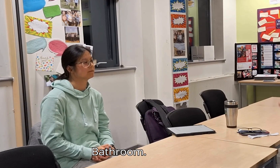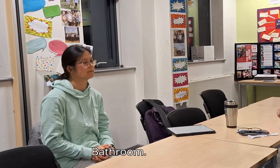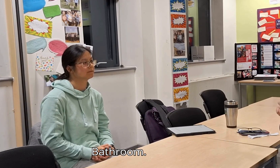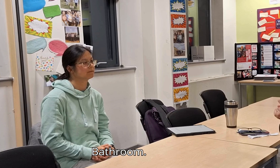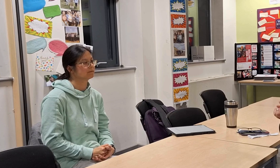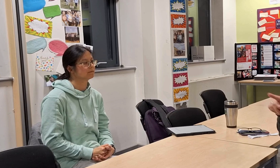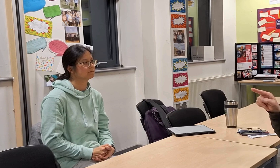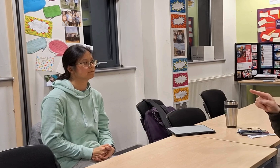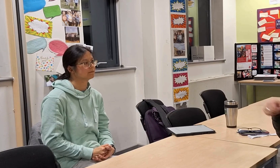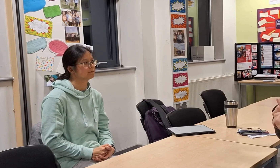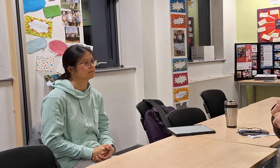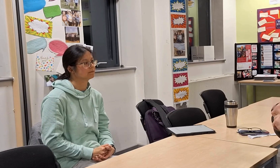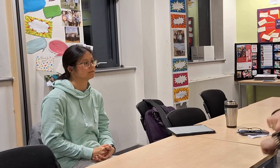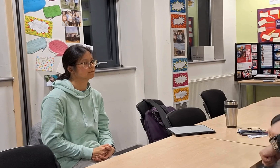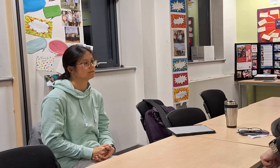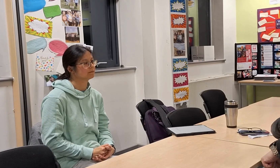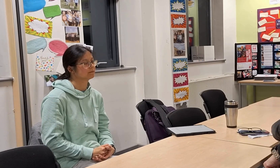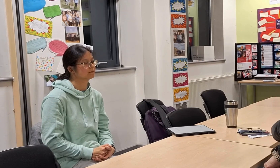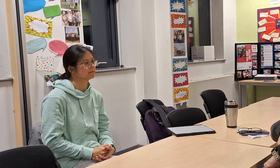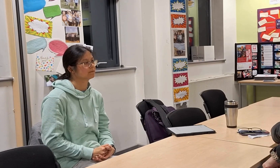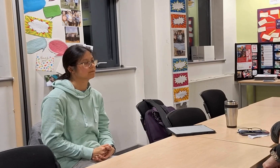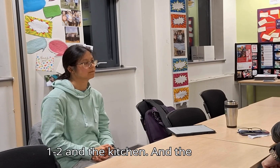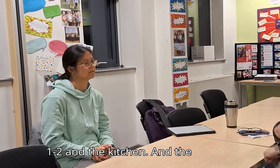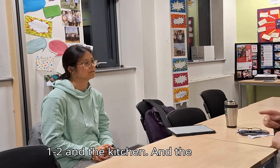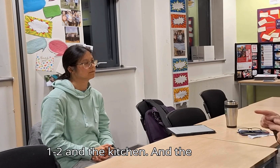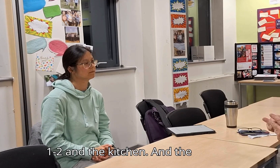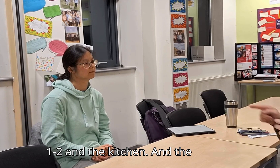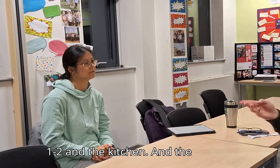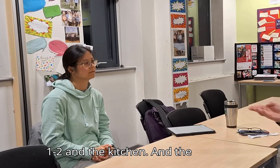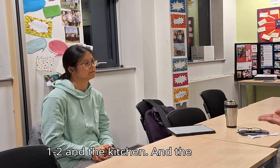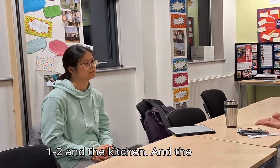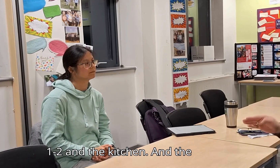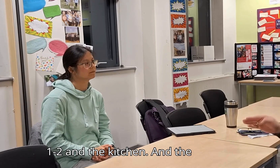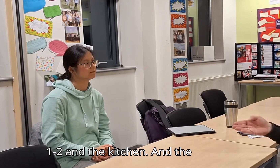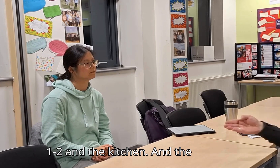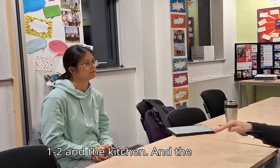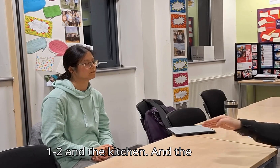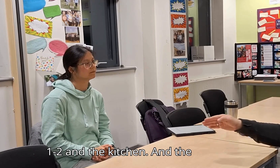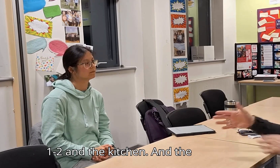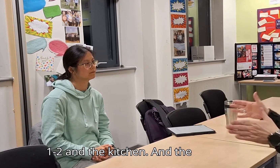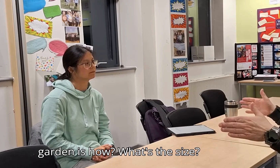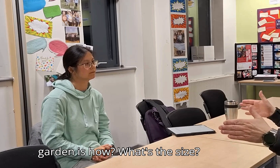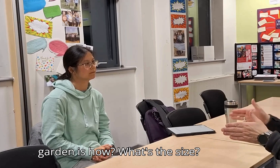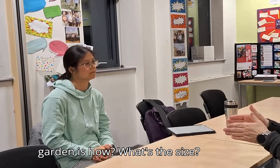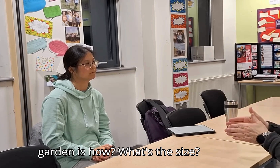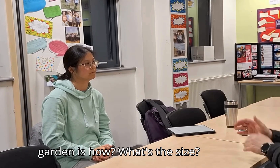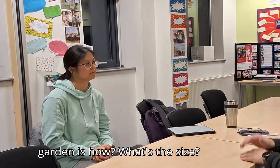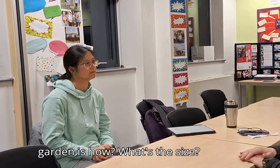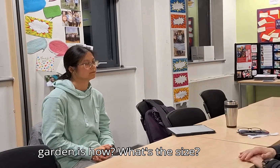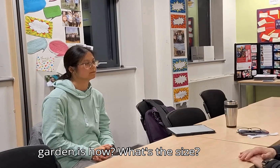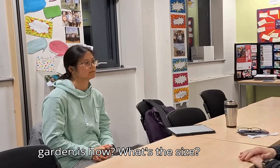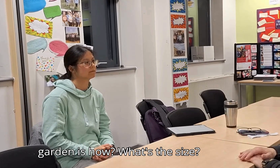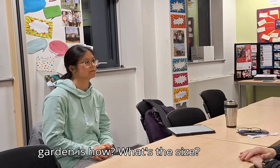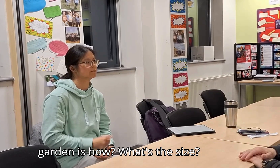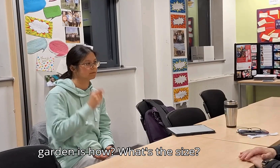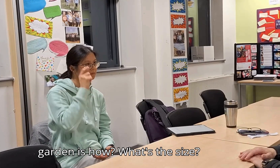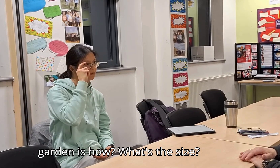bathroom, 1, 2, the kitchen, and the garden, what's the